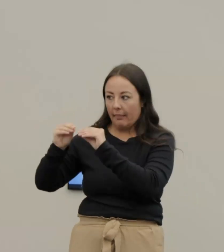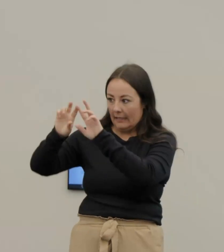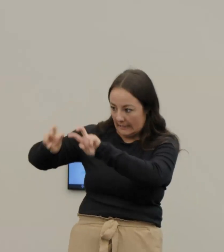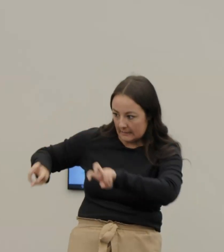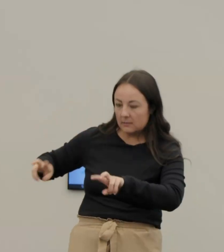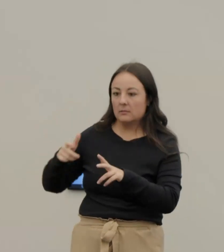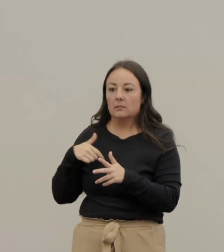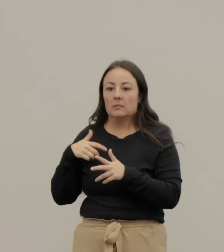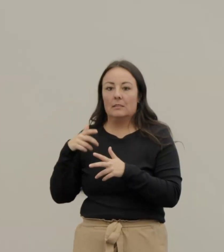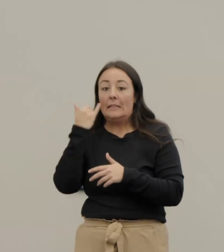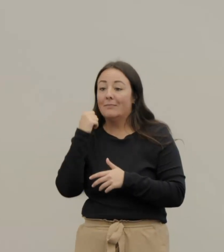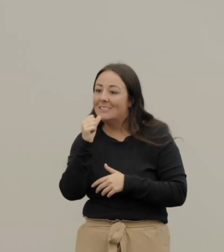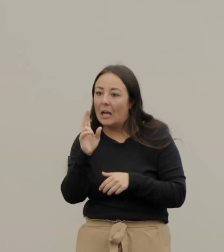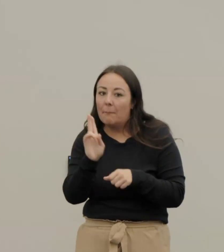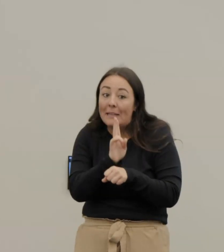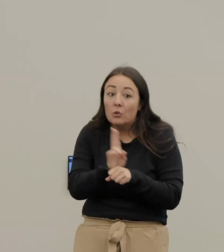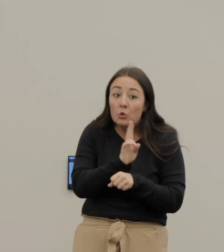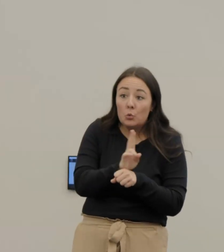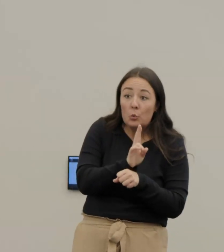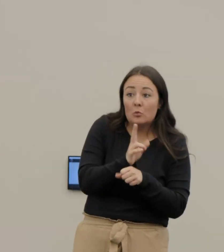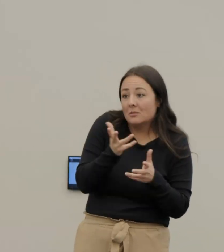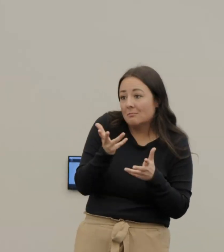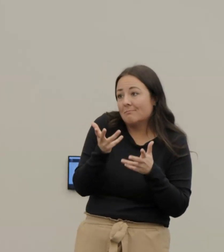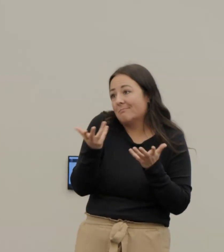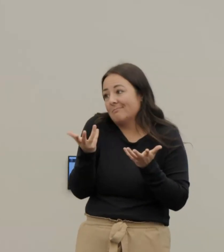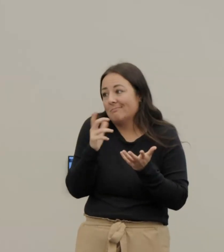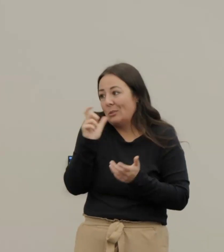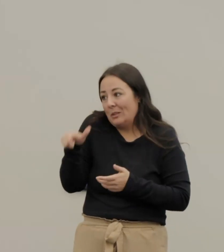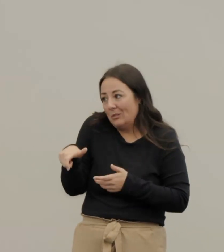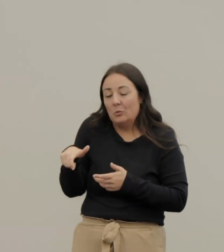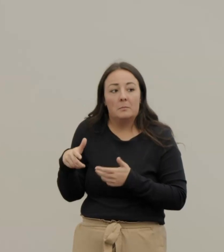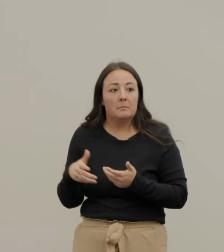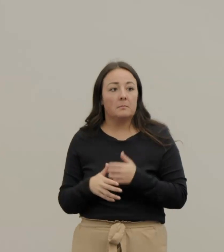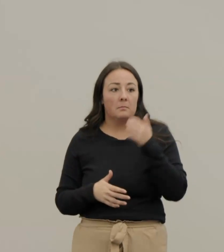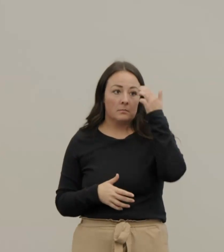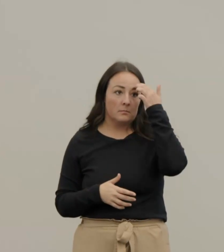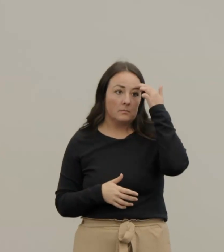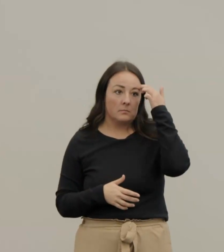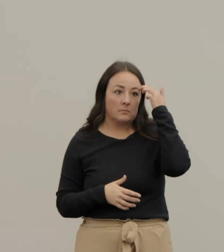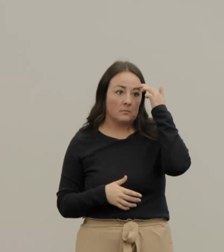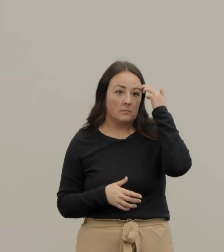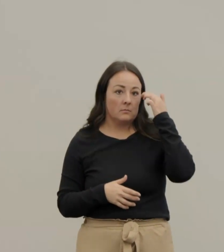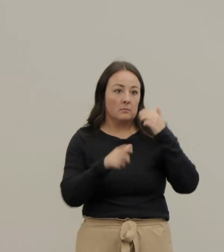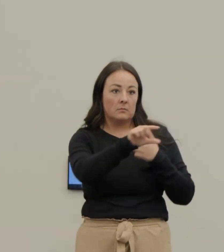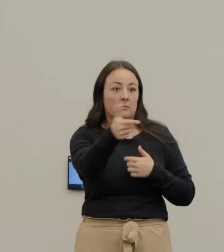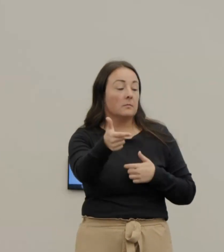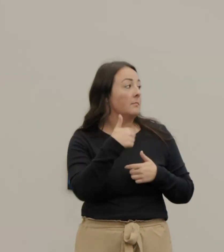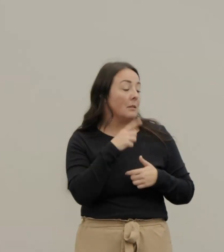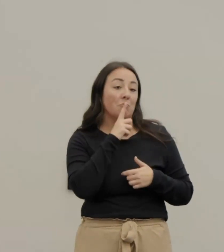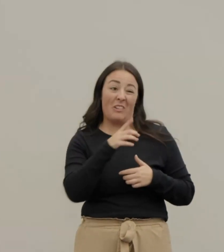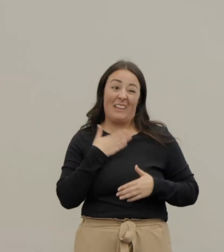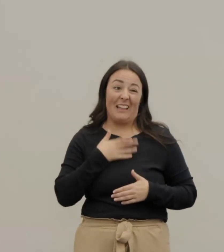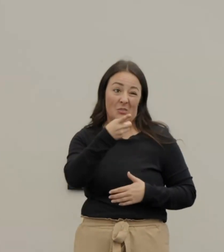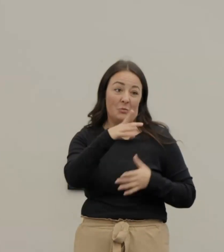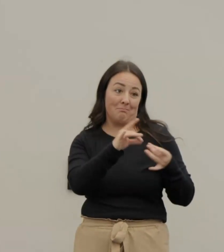analytics. If it's not being used, that is truly what fits in the archive. Yeah. I'll do the running. I'm really glad you said that, because I was